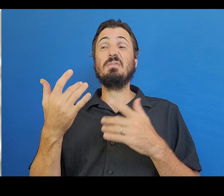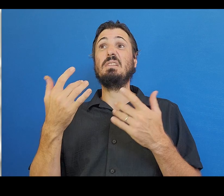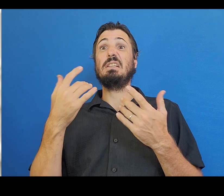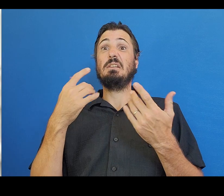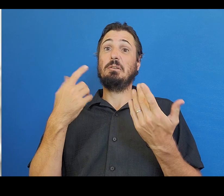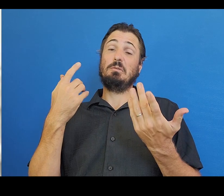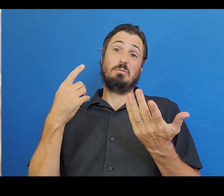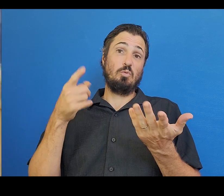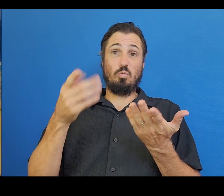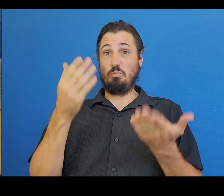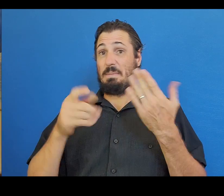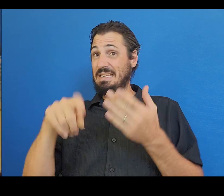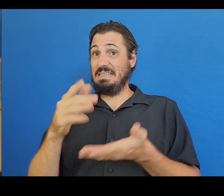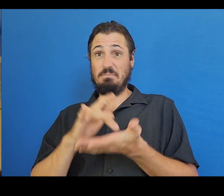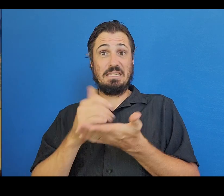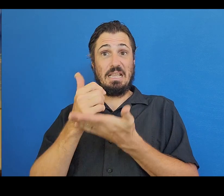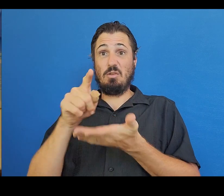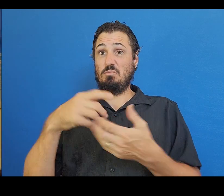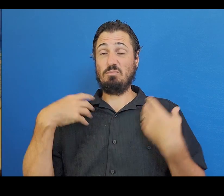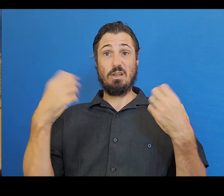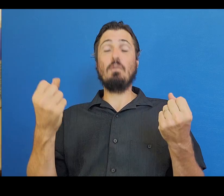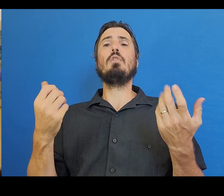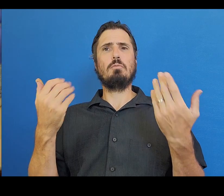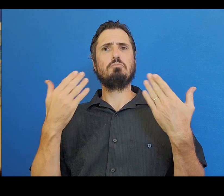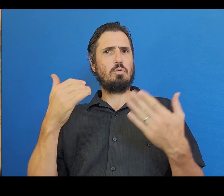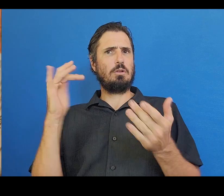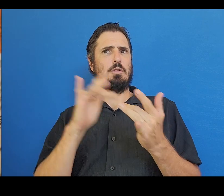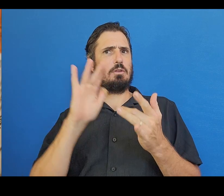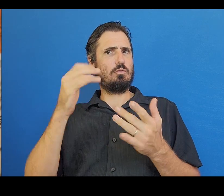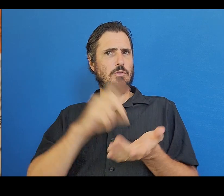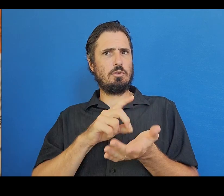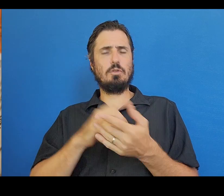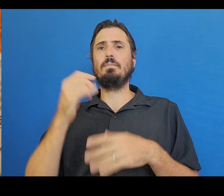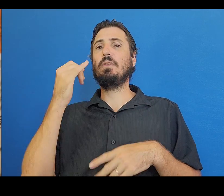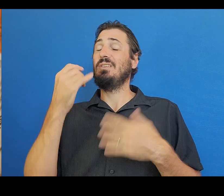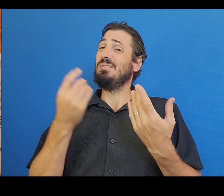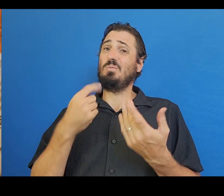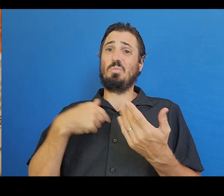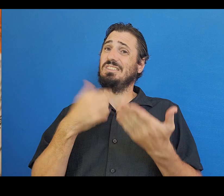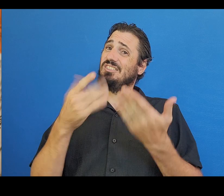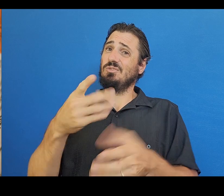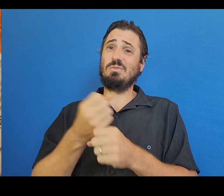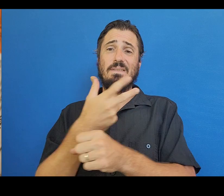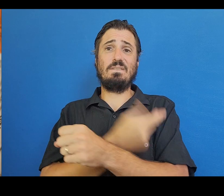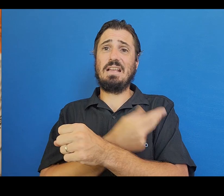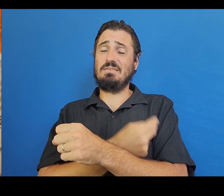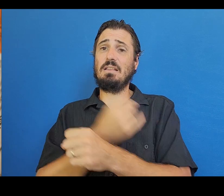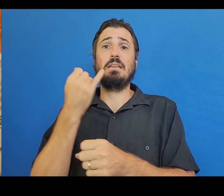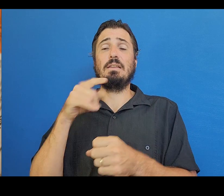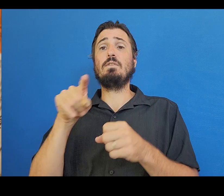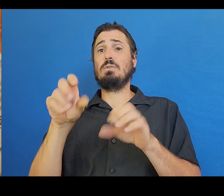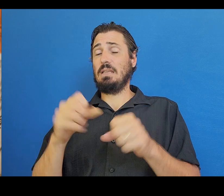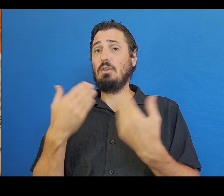as soon as possible. Again, the best protection against COVID-19 is vaccination. If you are eligible for a booster, please make an appointment today,